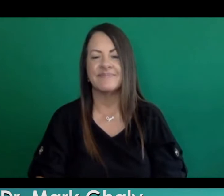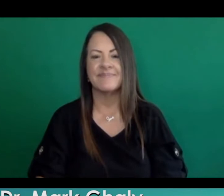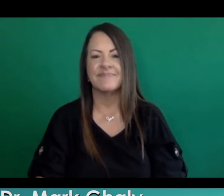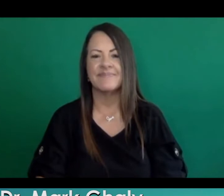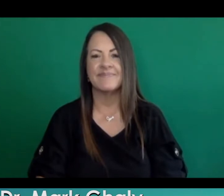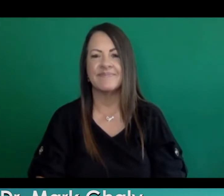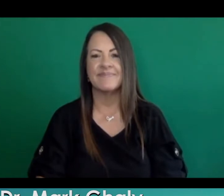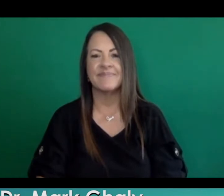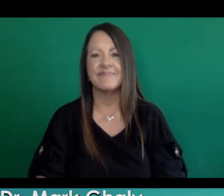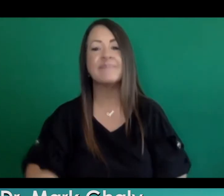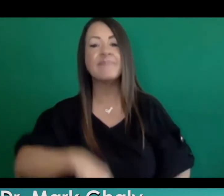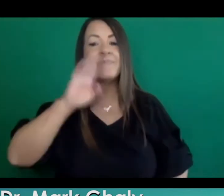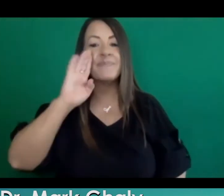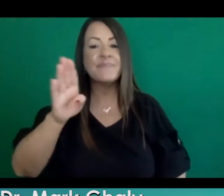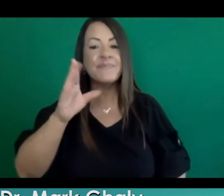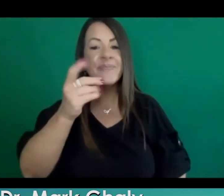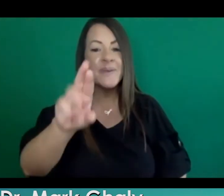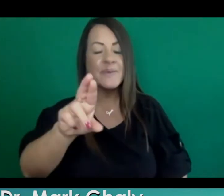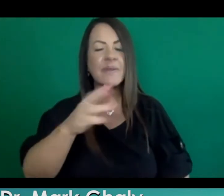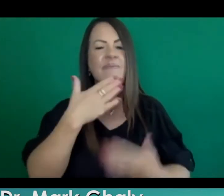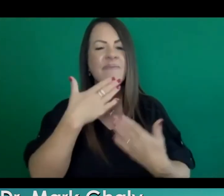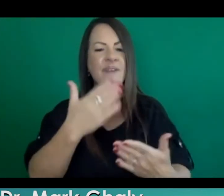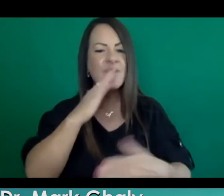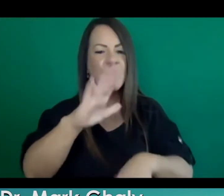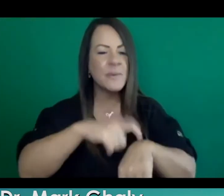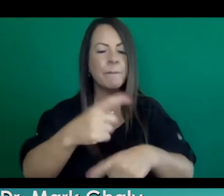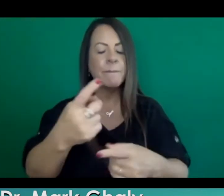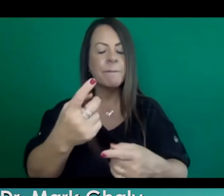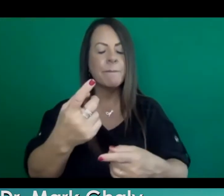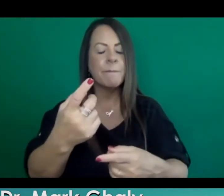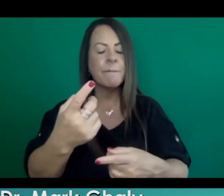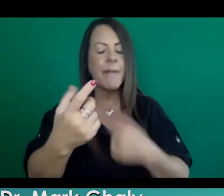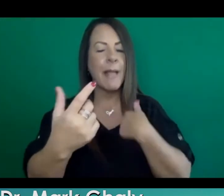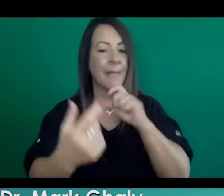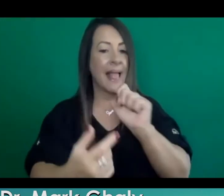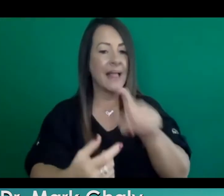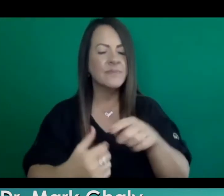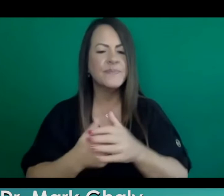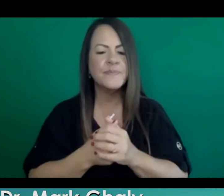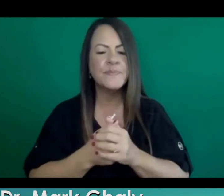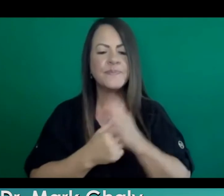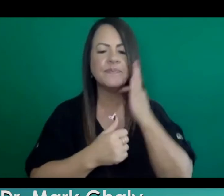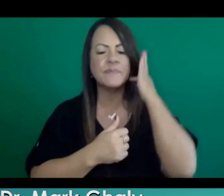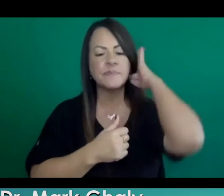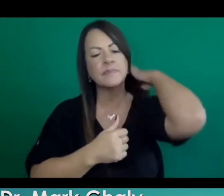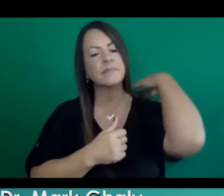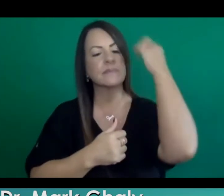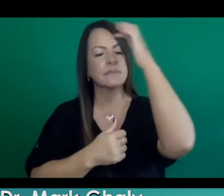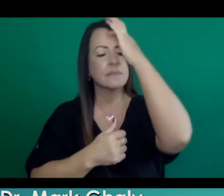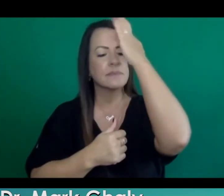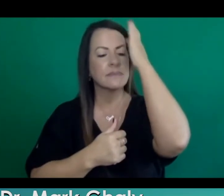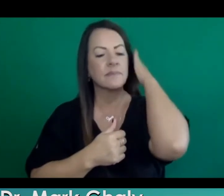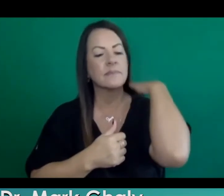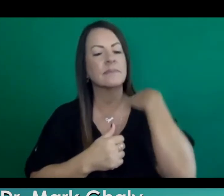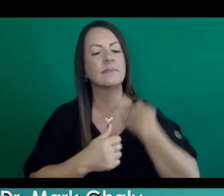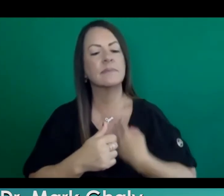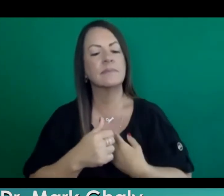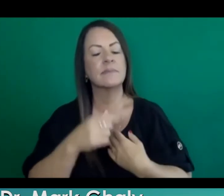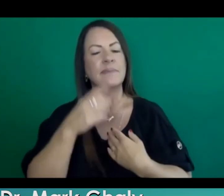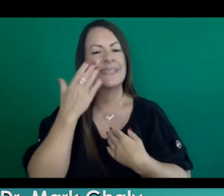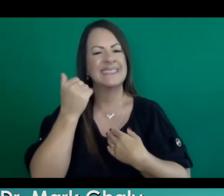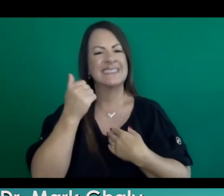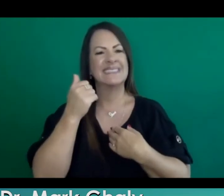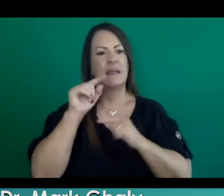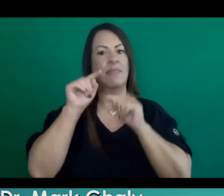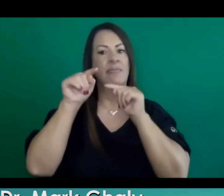Hi, Dr. Ghaly. Thanks for taking my question. I'm wondering if you can offer any insight into how or if Labor Day is being factored into